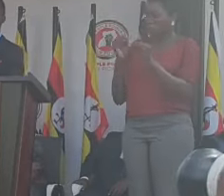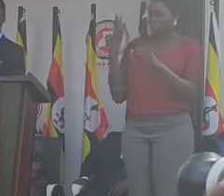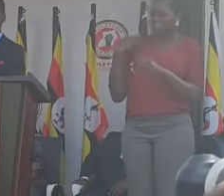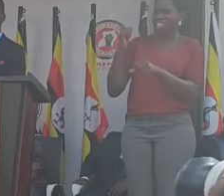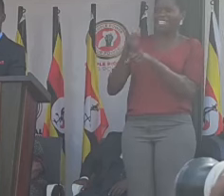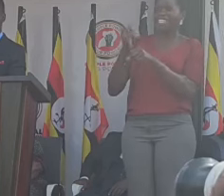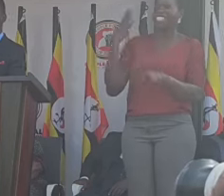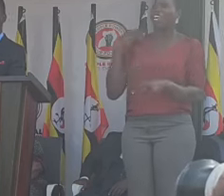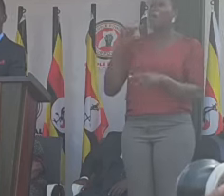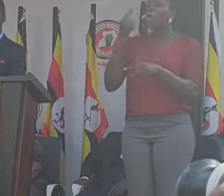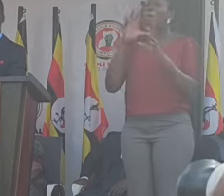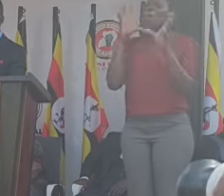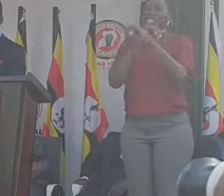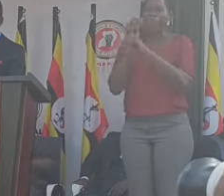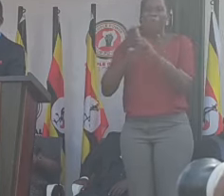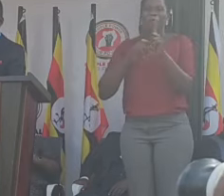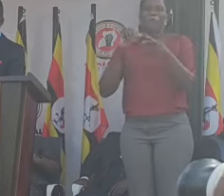mwe mustruggle.